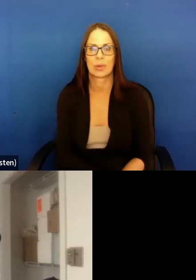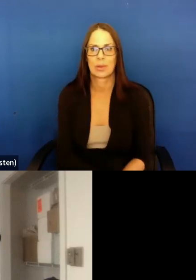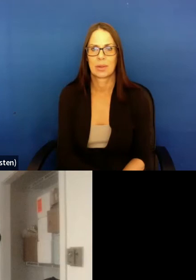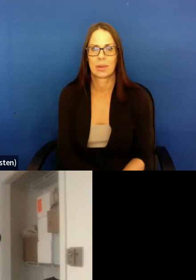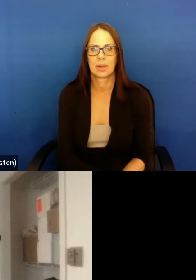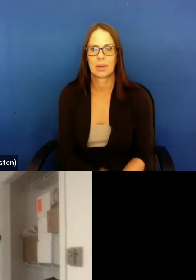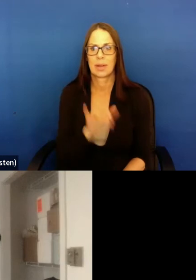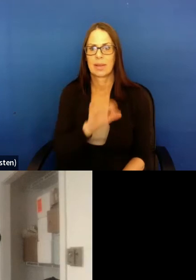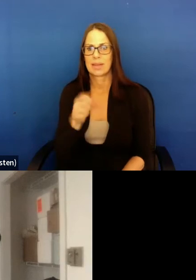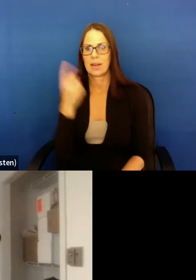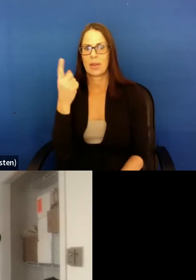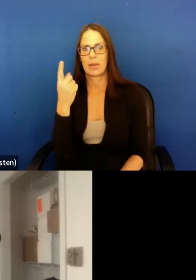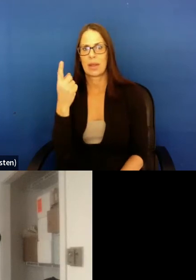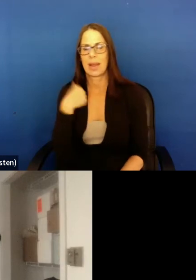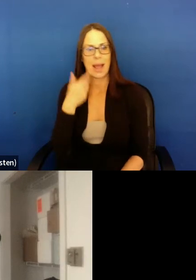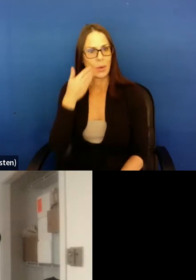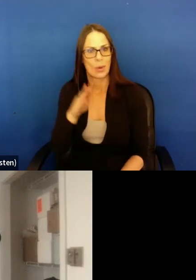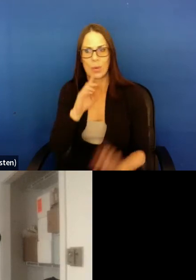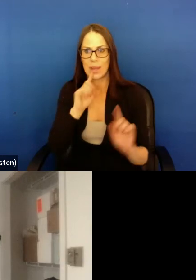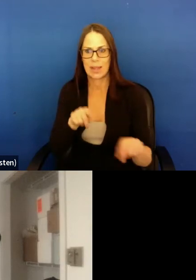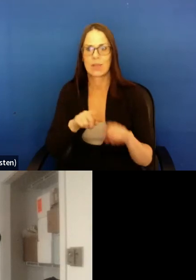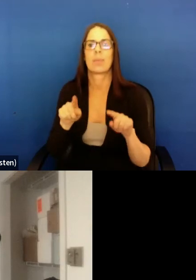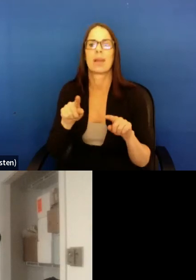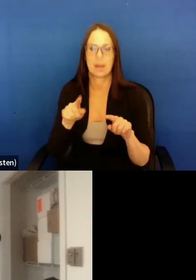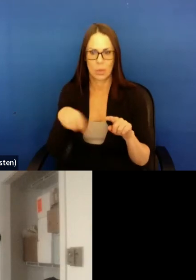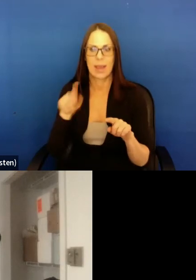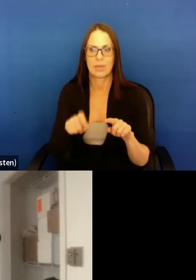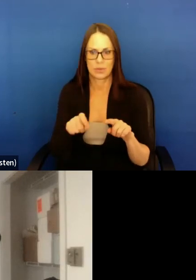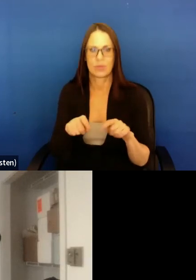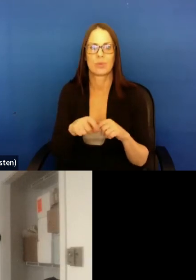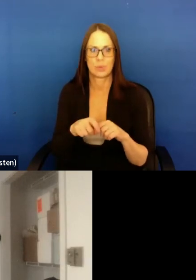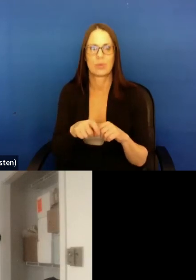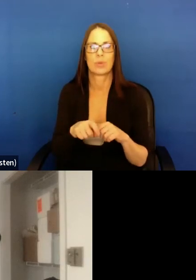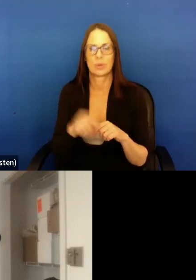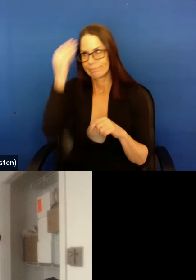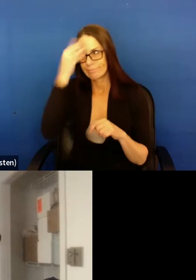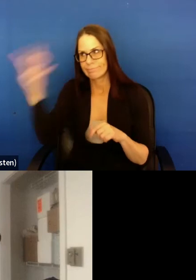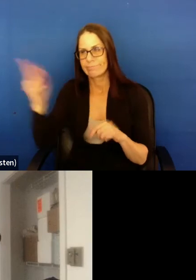That's another one where I don't know the answer to, but we're going to have to make the group aware of it.